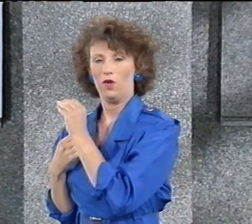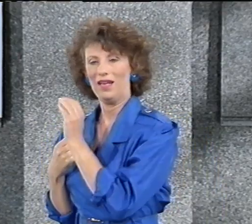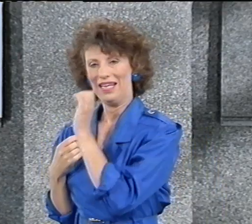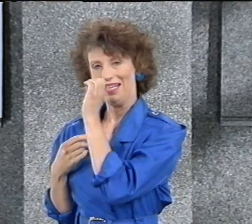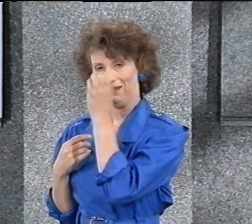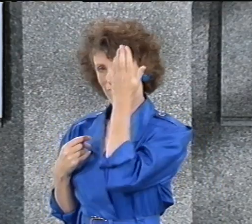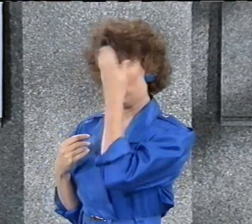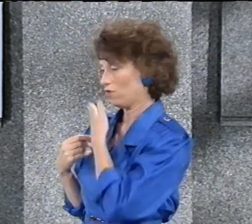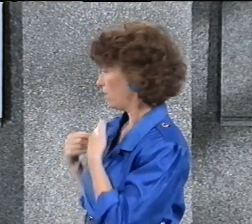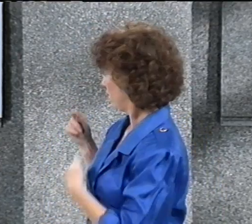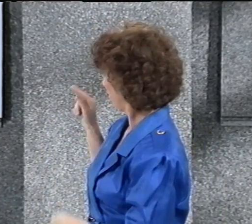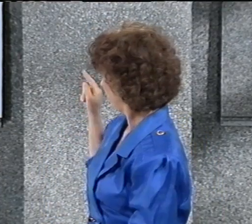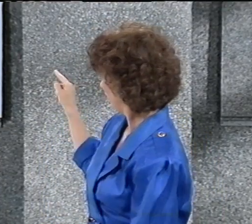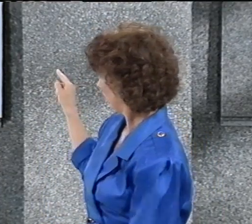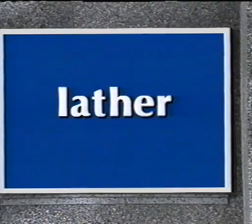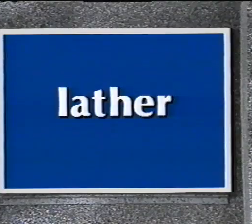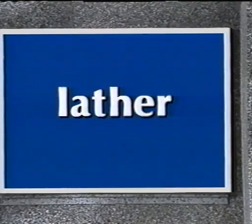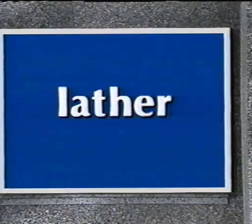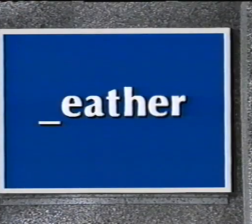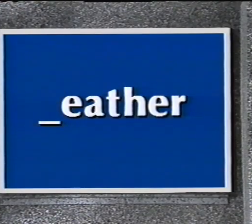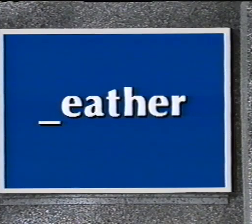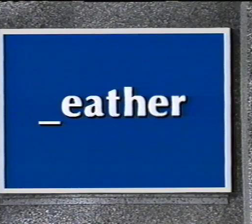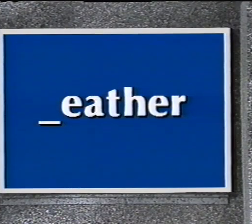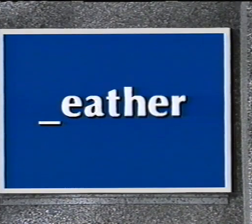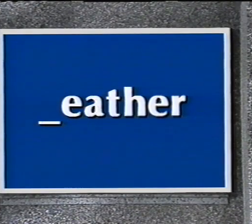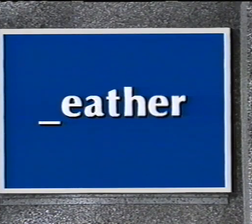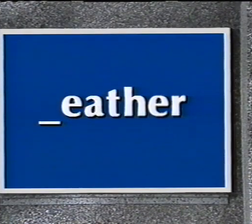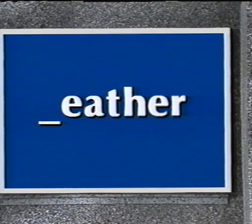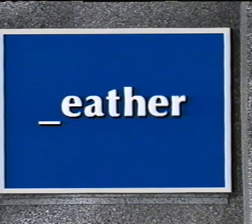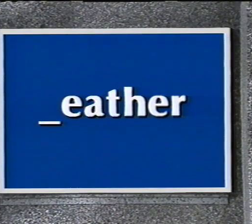Now we'll put an E in front of that pattern.